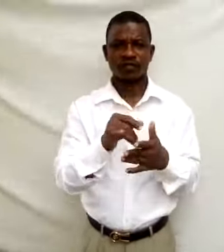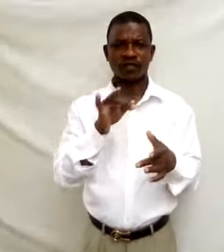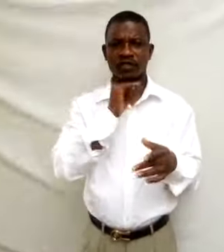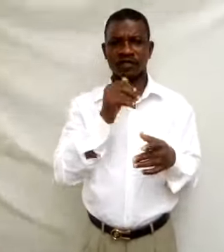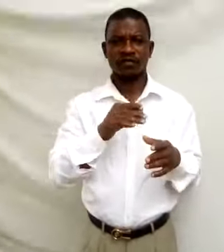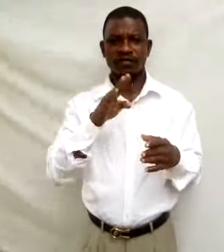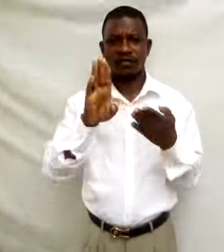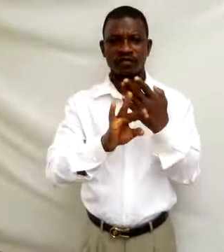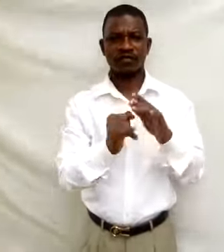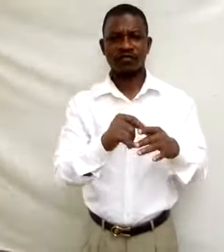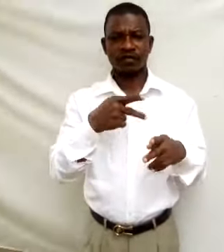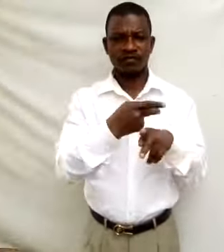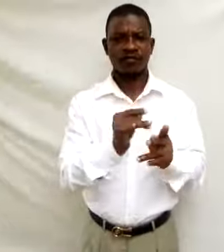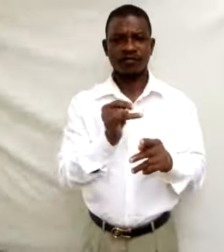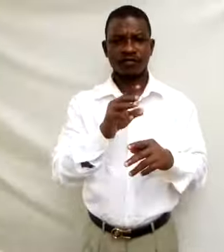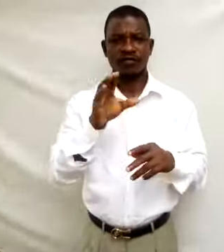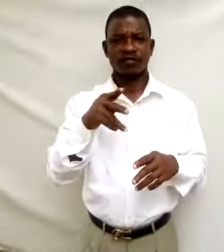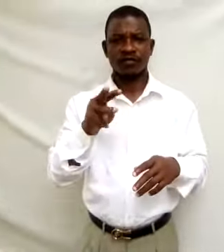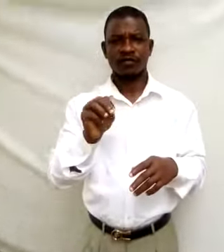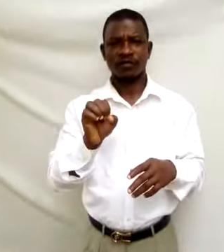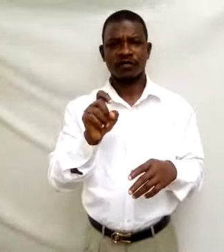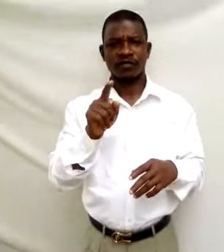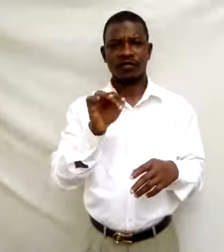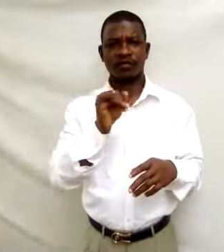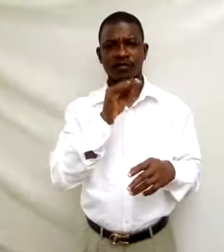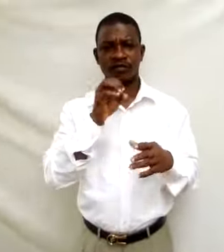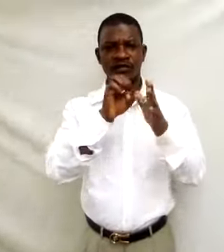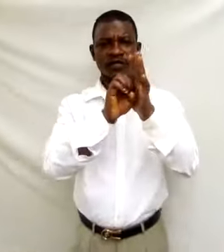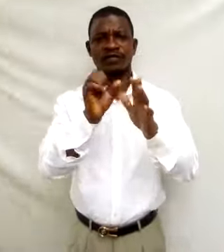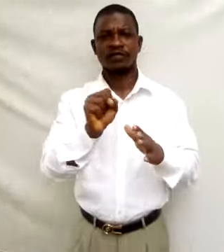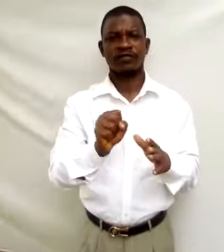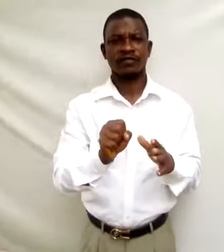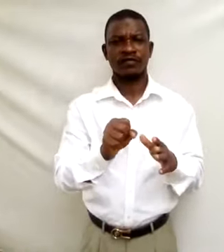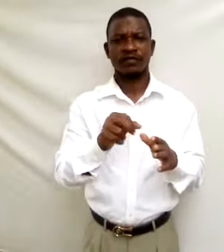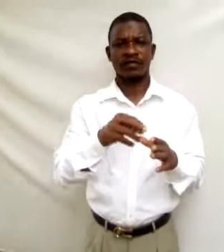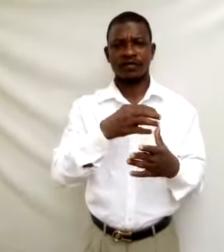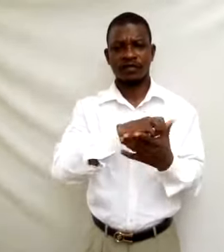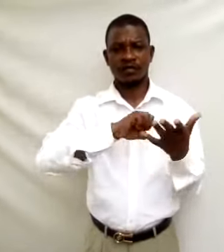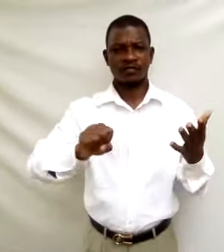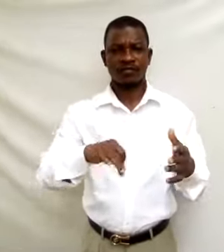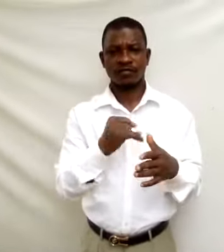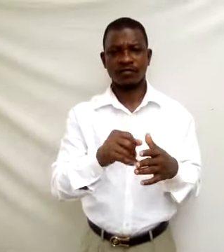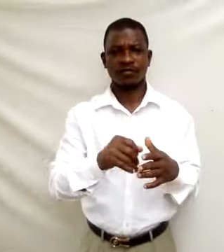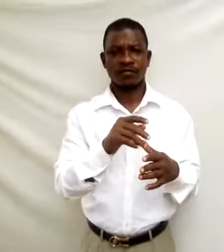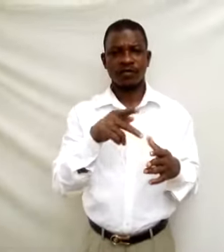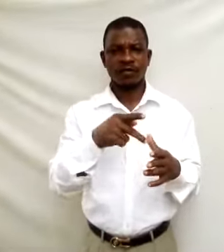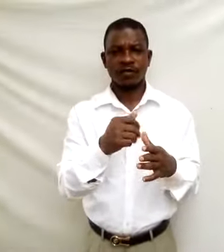byproducts of metabolism example removal of phases from the enough